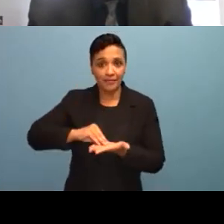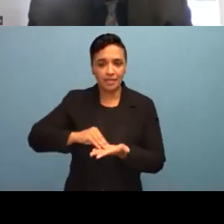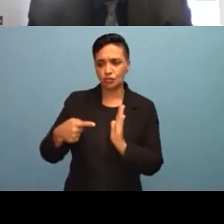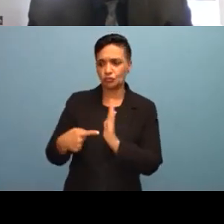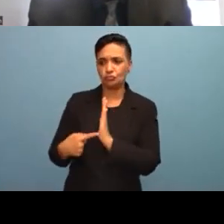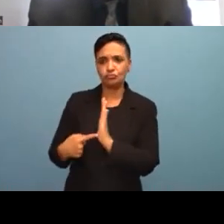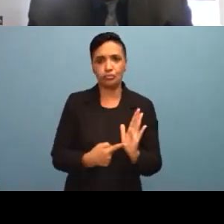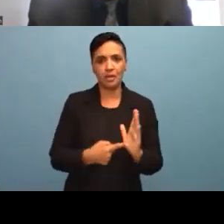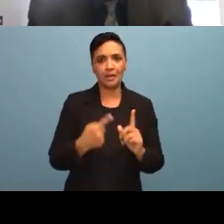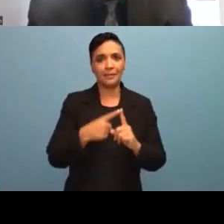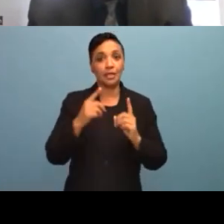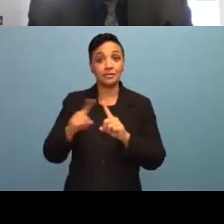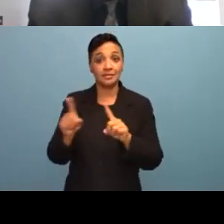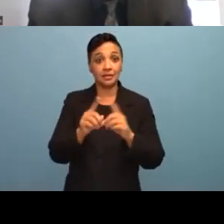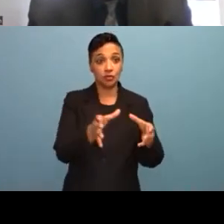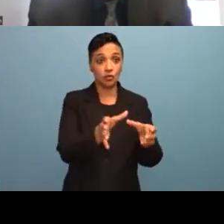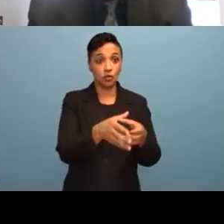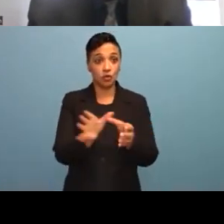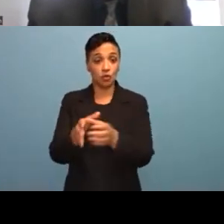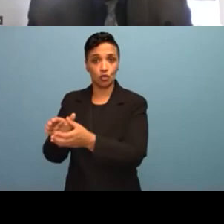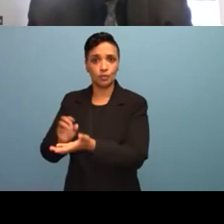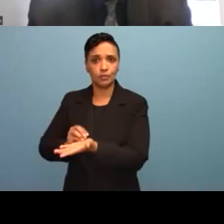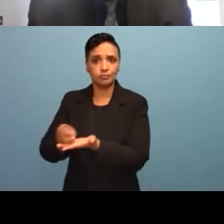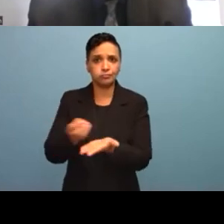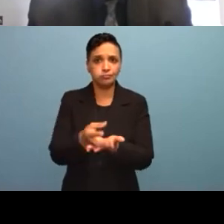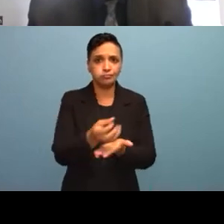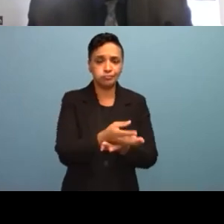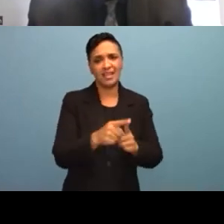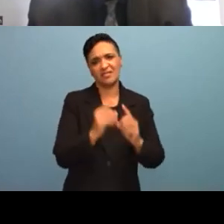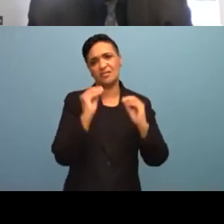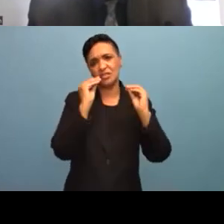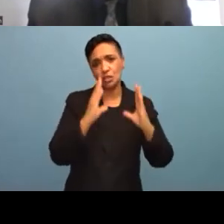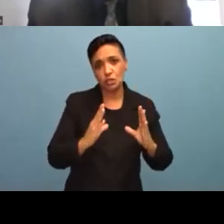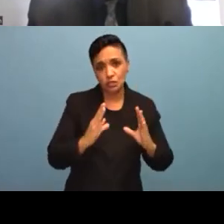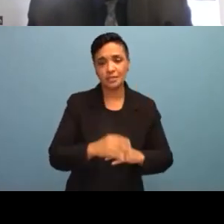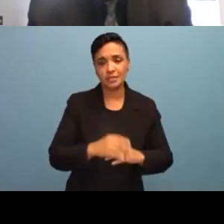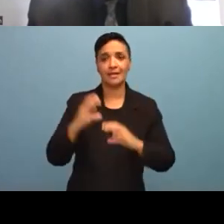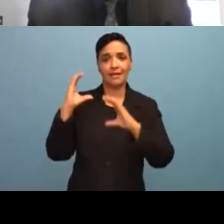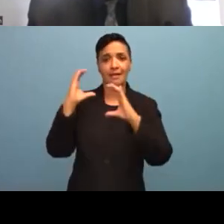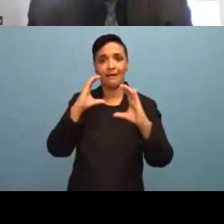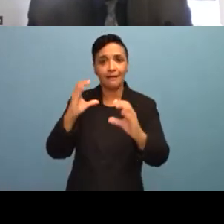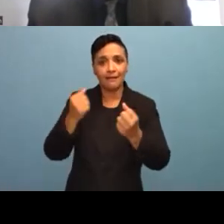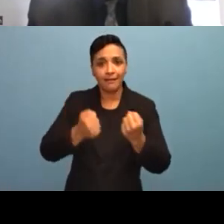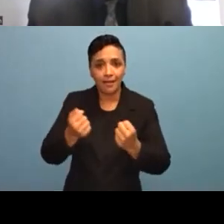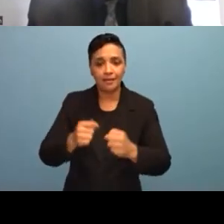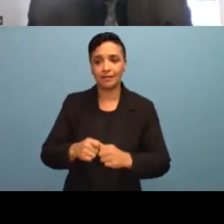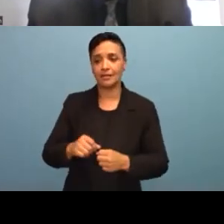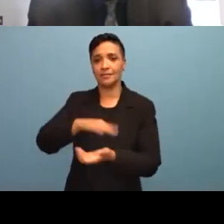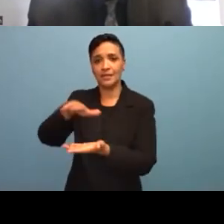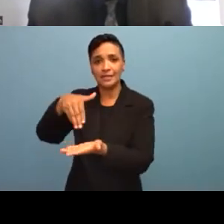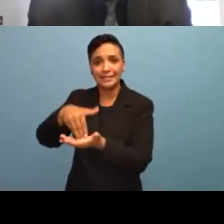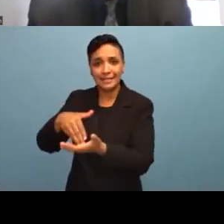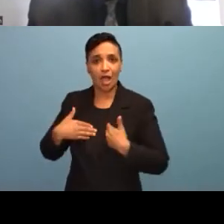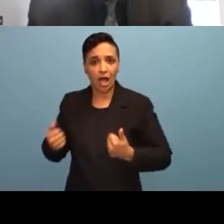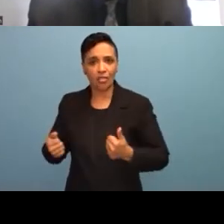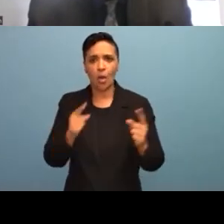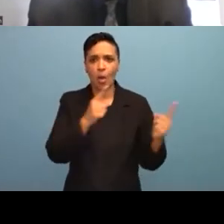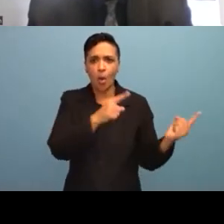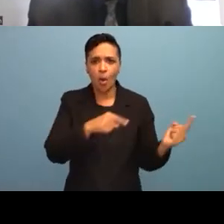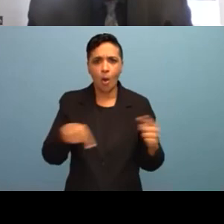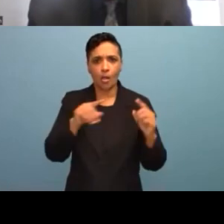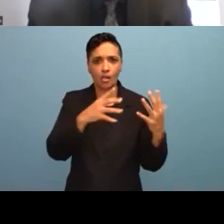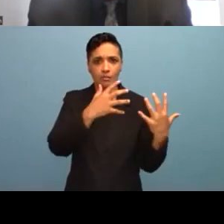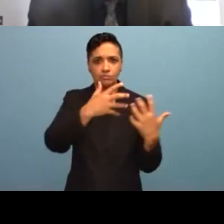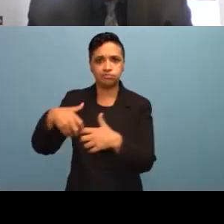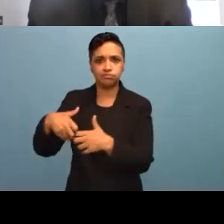the different groups that help to work it. So it's from the teachers to the mobile clinics to the health centers, everyone is connected. Yeah.